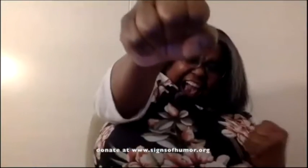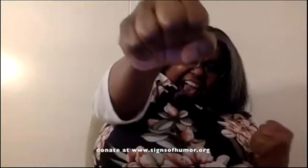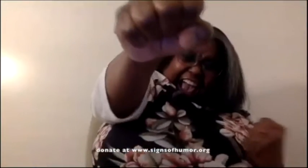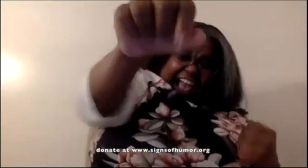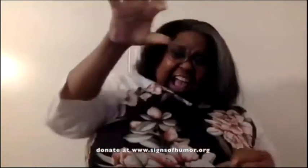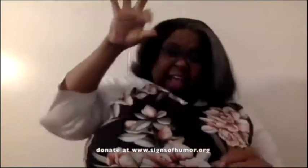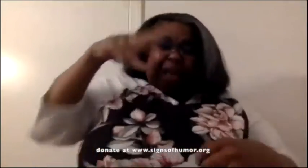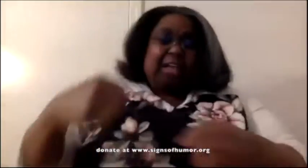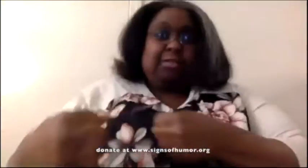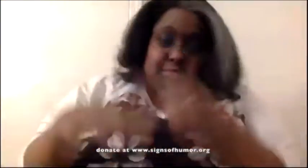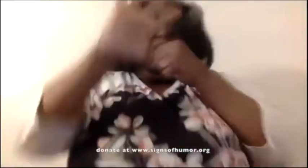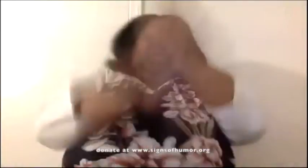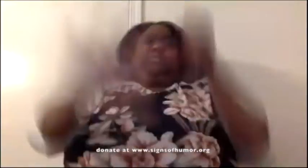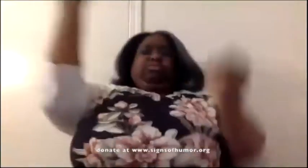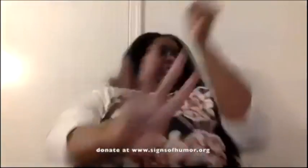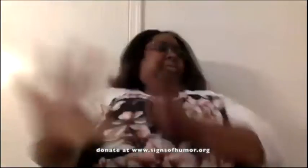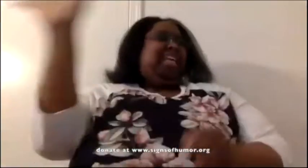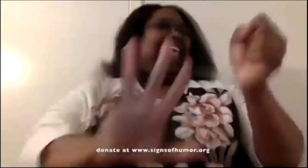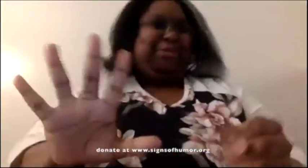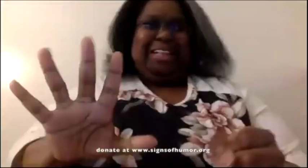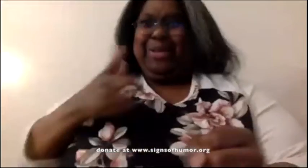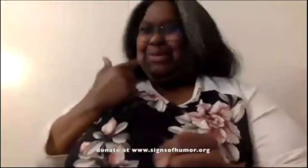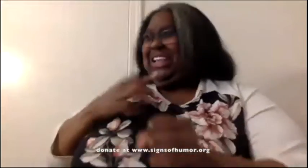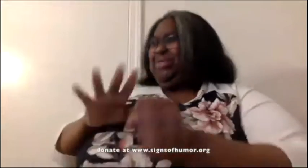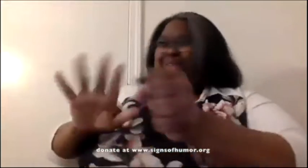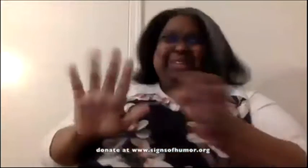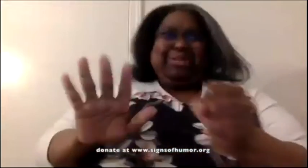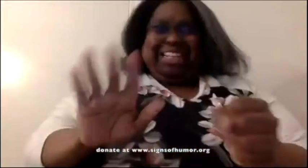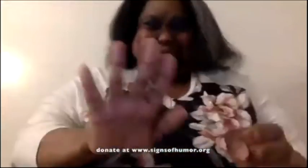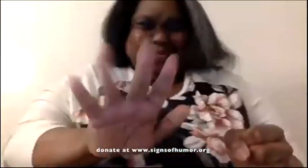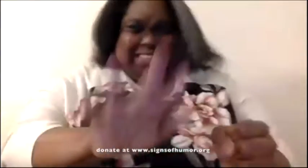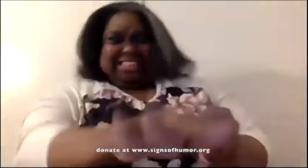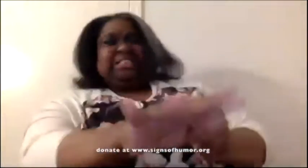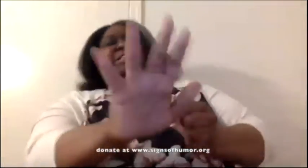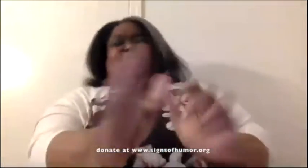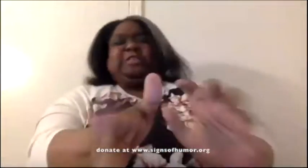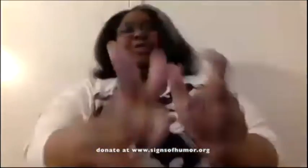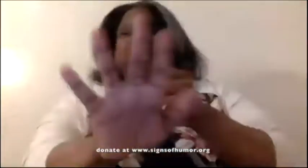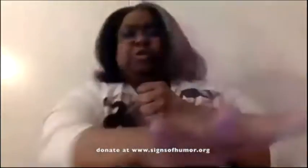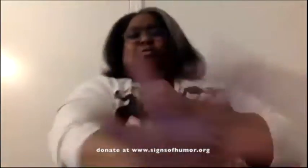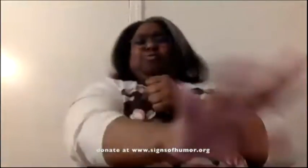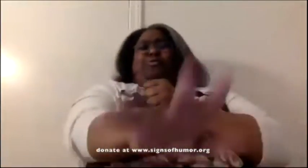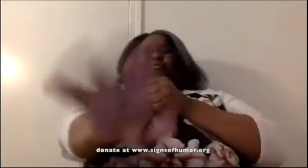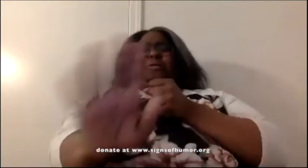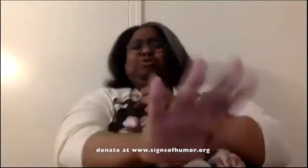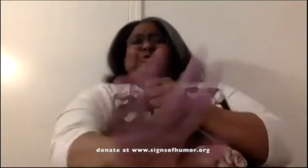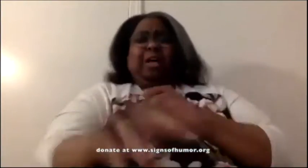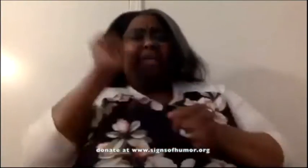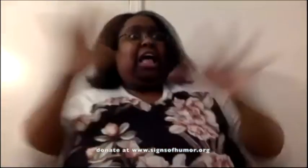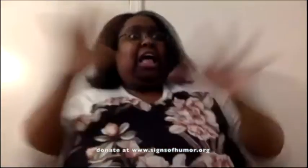Well, I punched him. That's what I did. I punched him. I kicked him. Aunties are like, whoa, what's